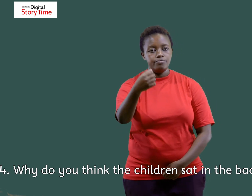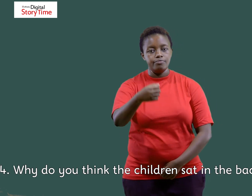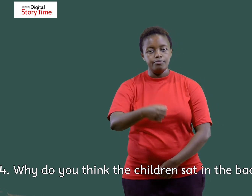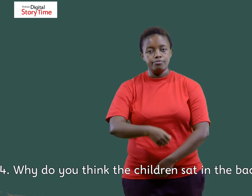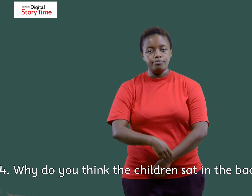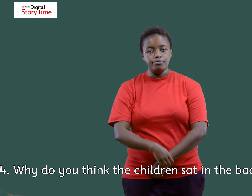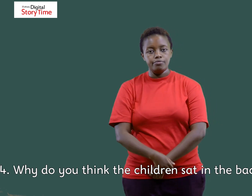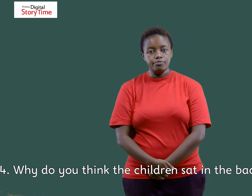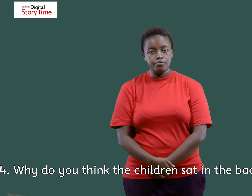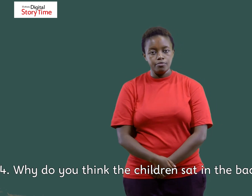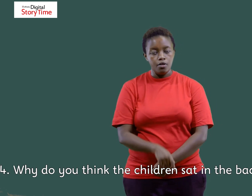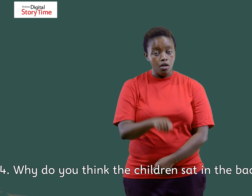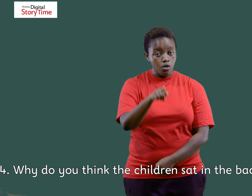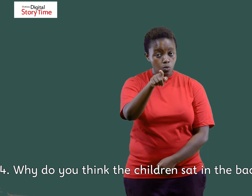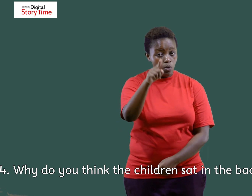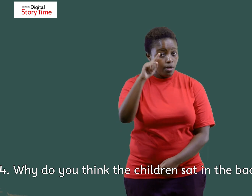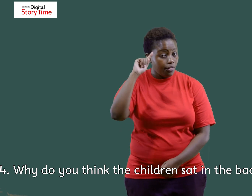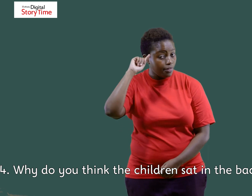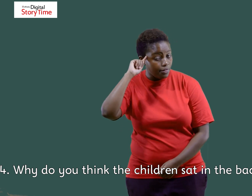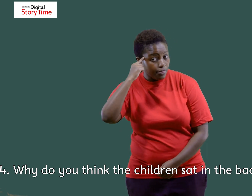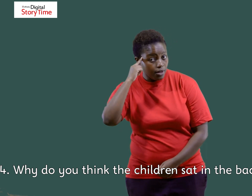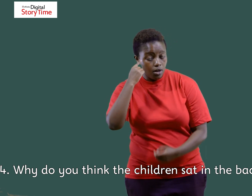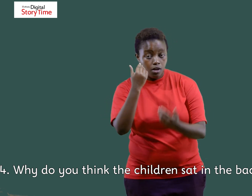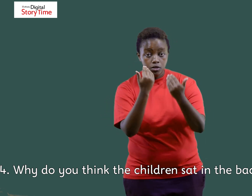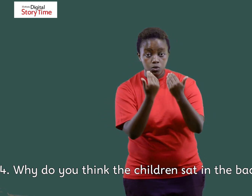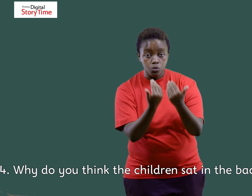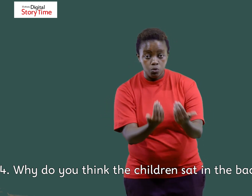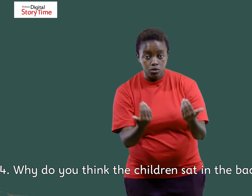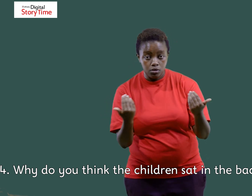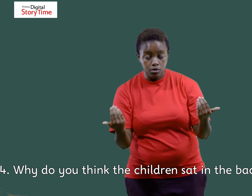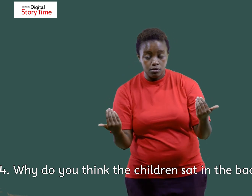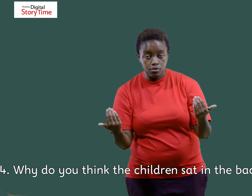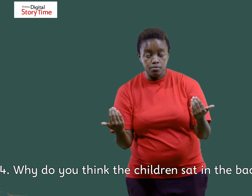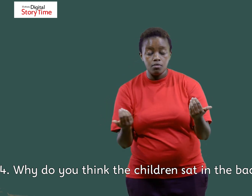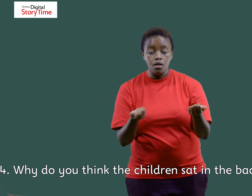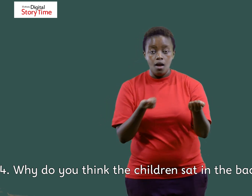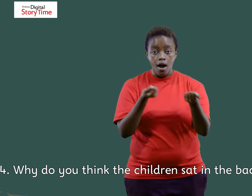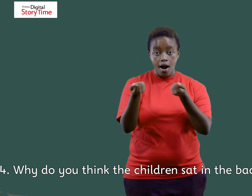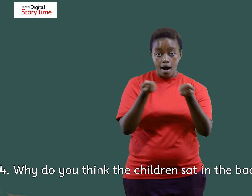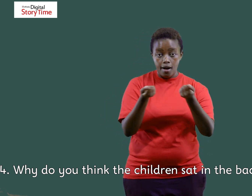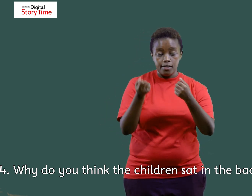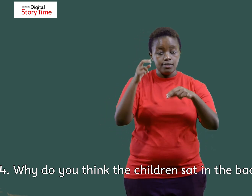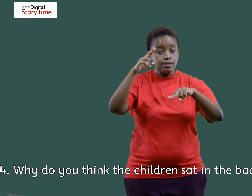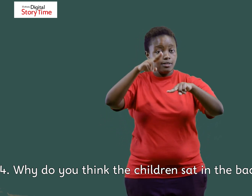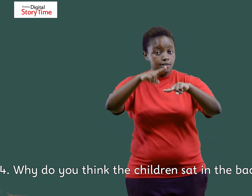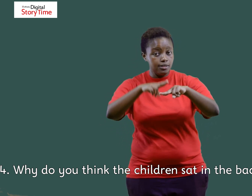Number 4. Why do you think the children sat in the back seat of the car?